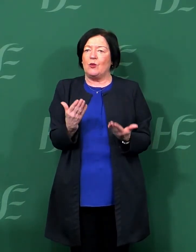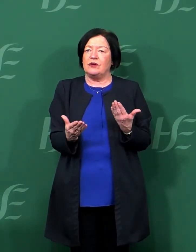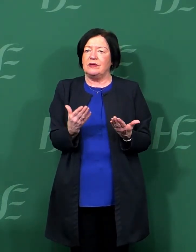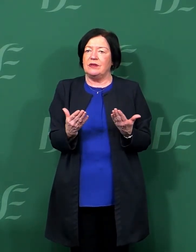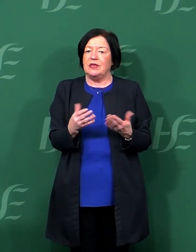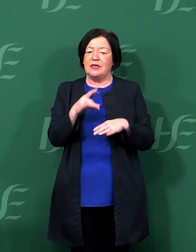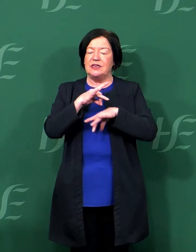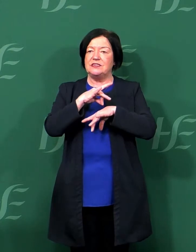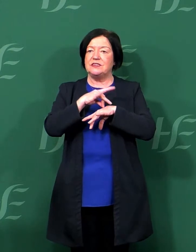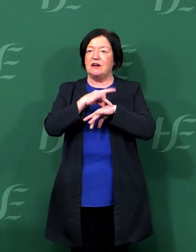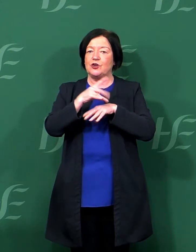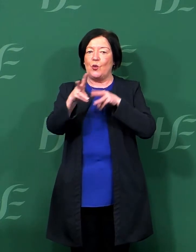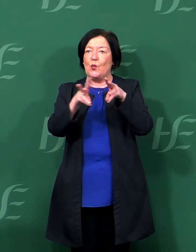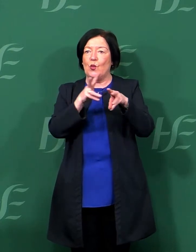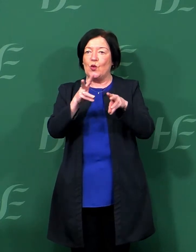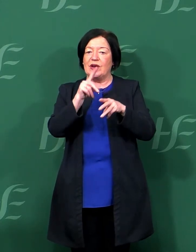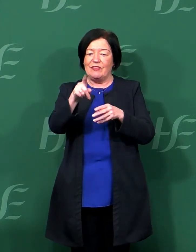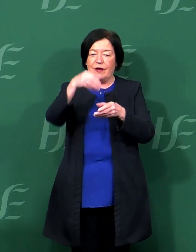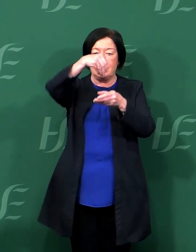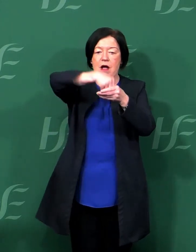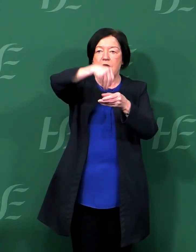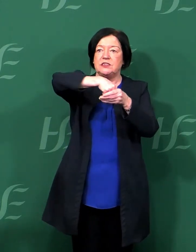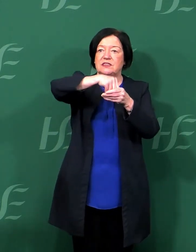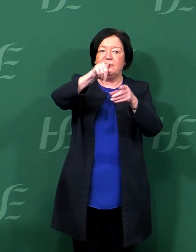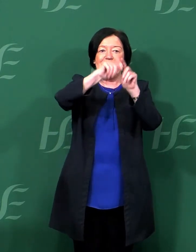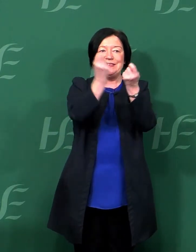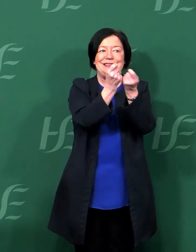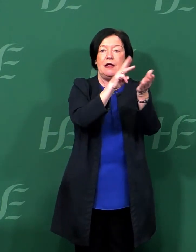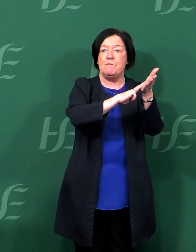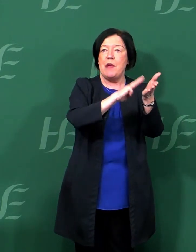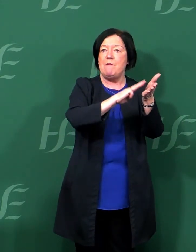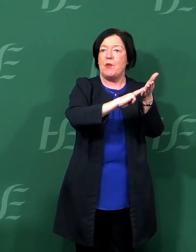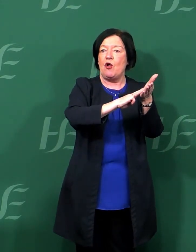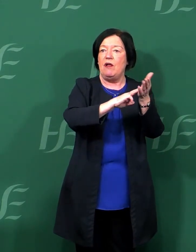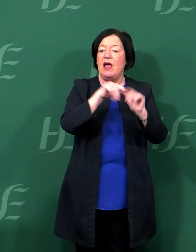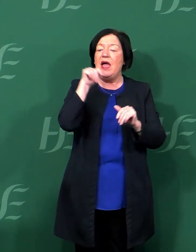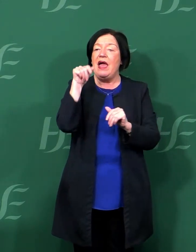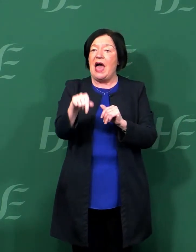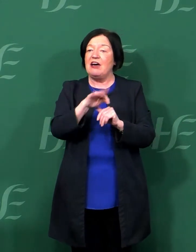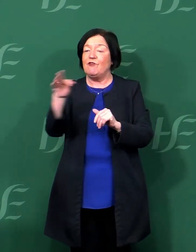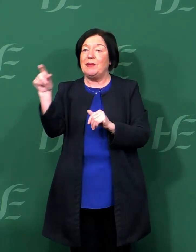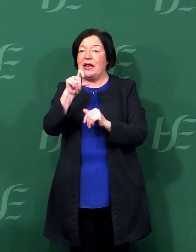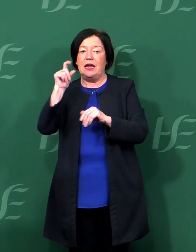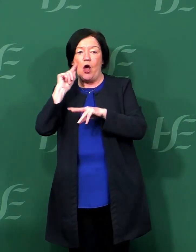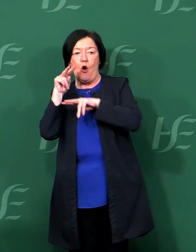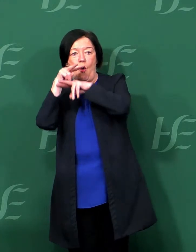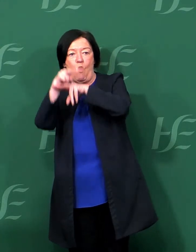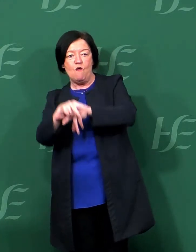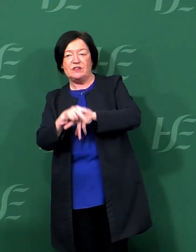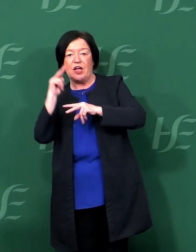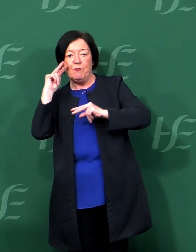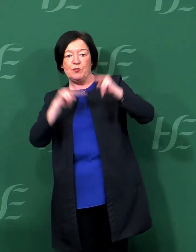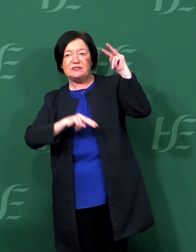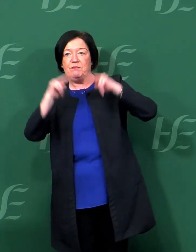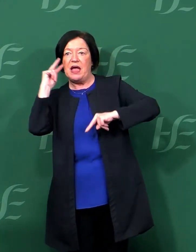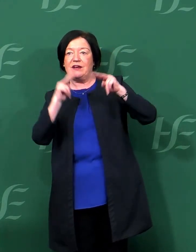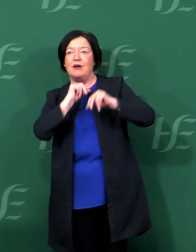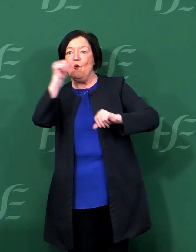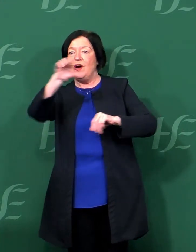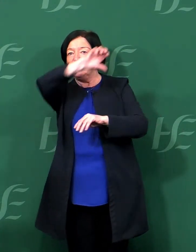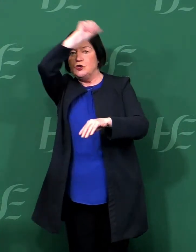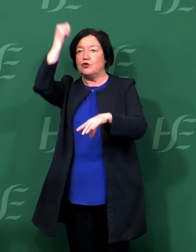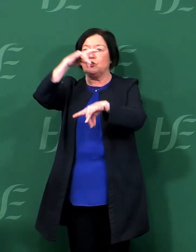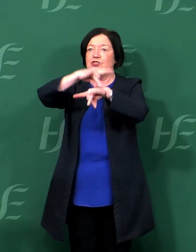a doctor worked in the context of being a team member, and the fact that from a clinical oversight perspective, there wasn't a